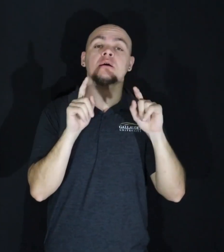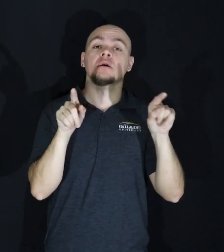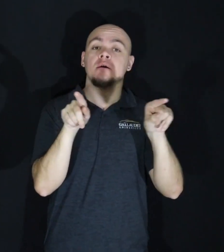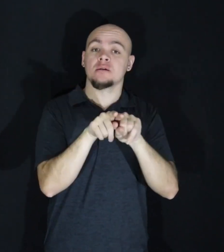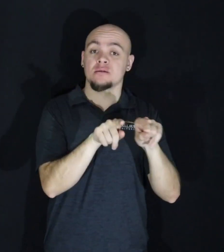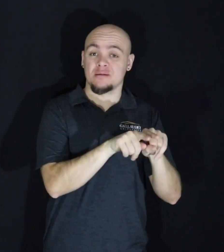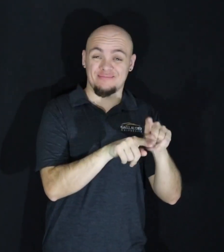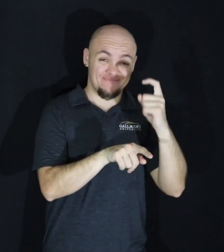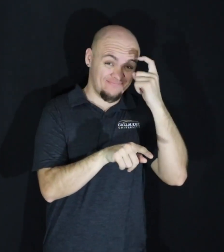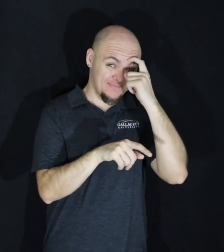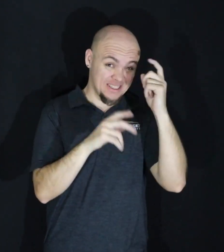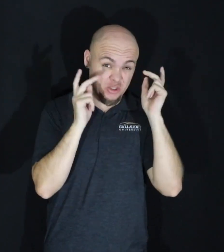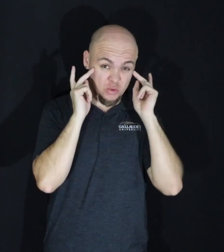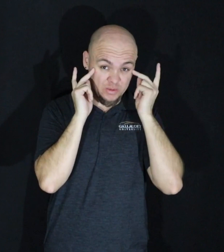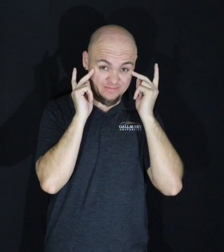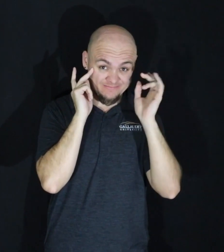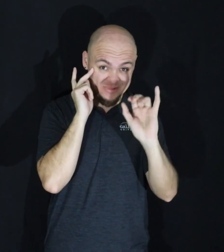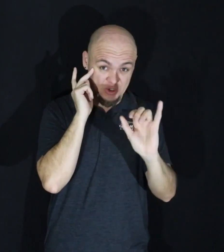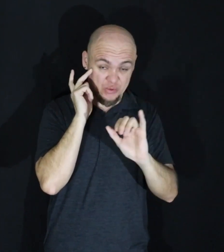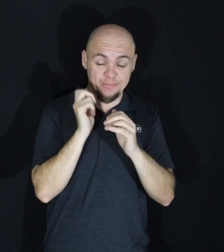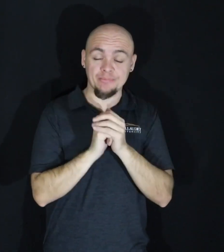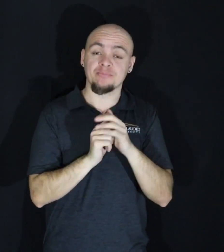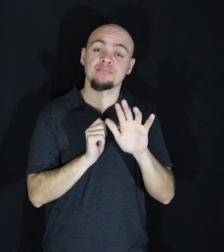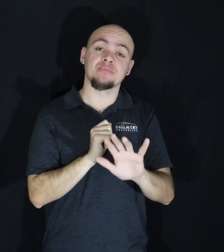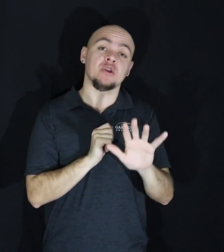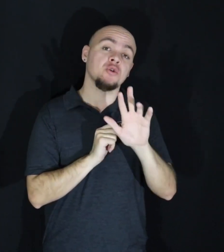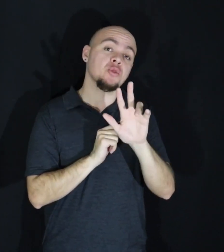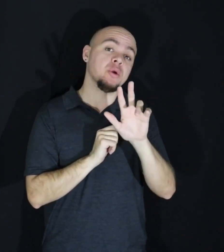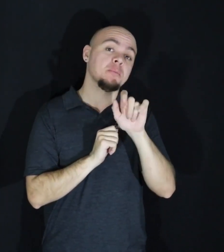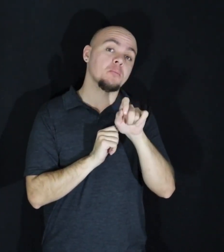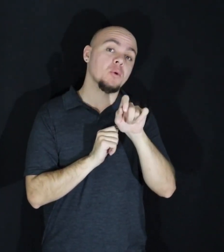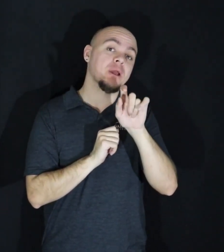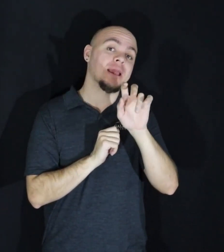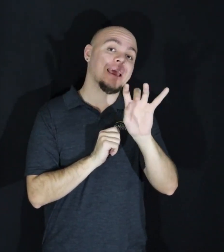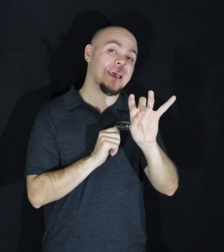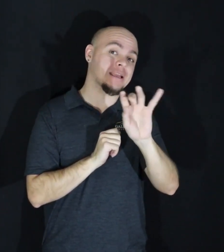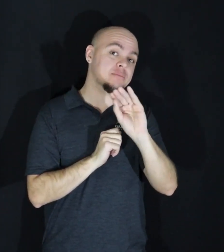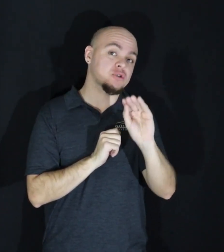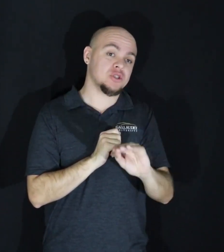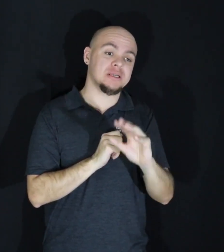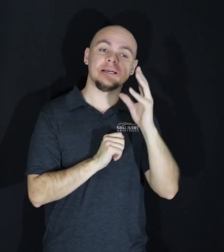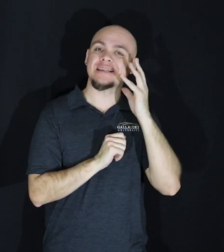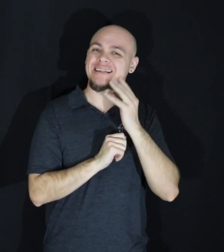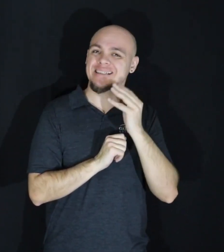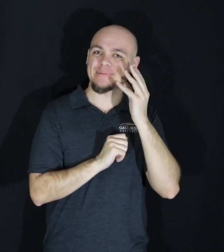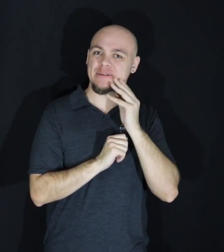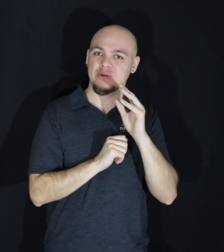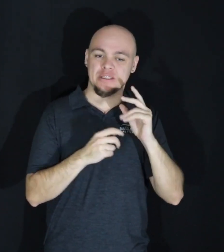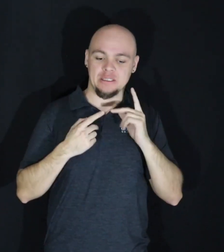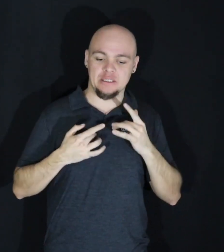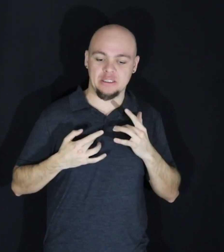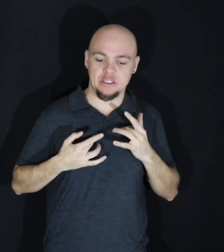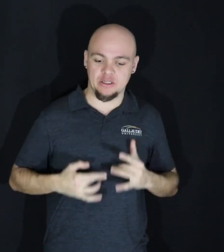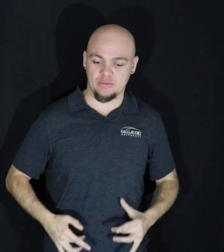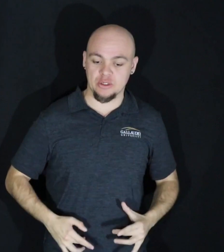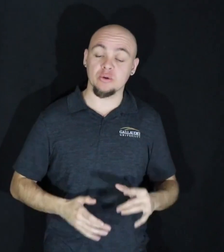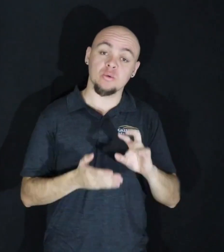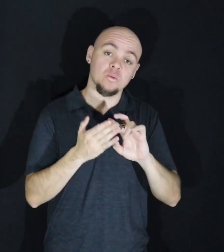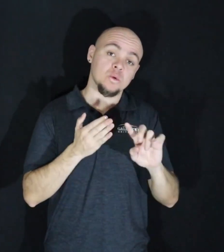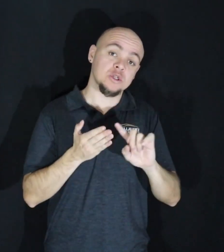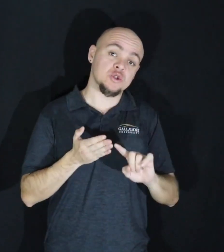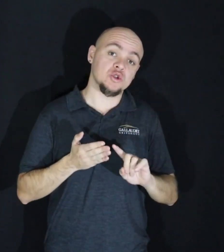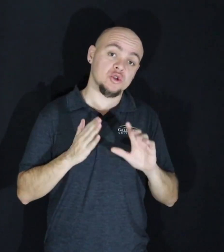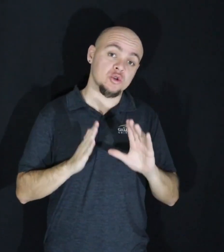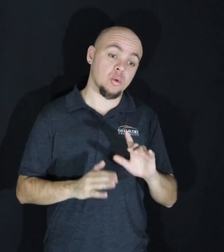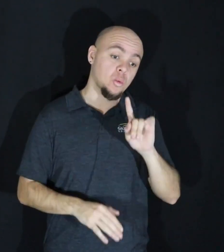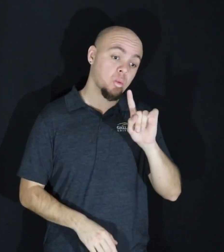crisis as well. An estimated 3.8% of the population experiences depression. Researchers estimate that